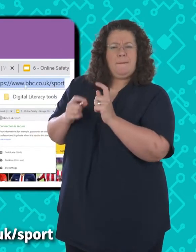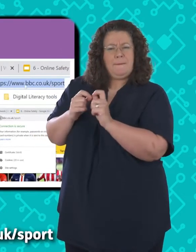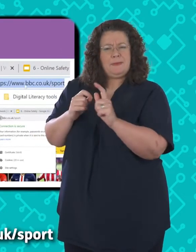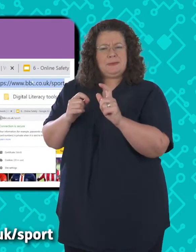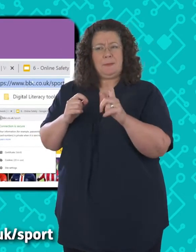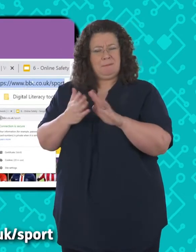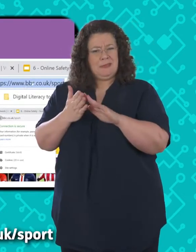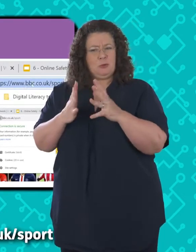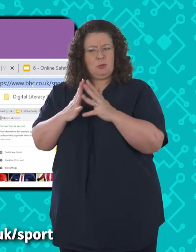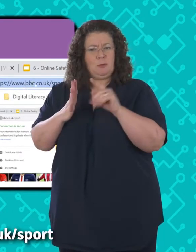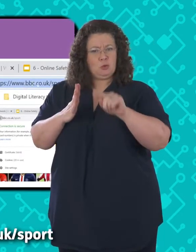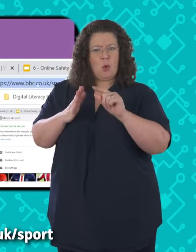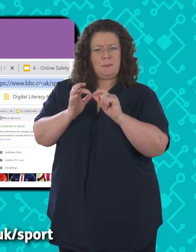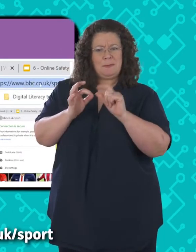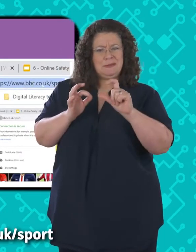this: